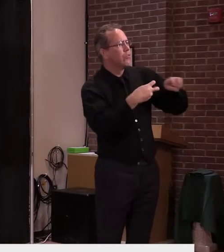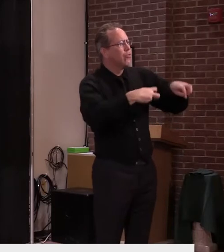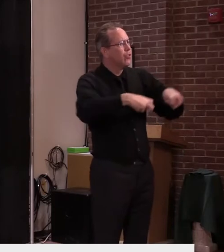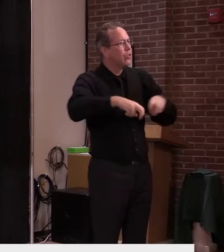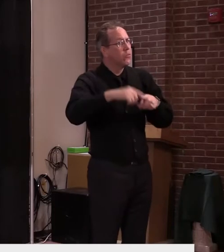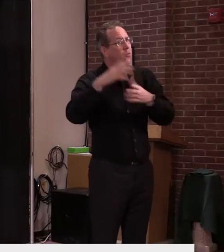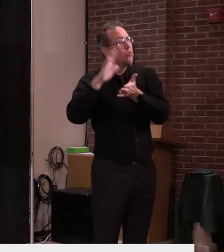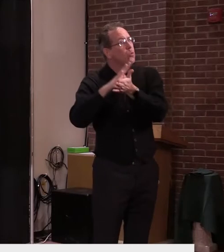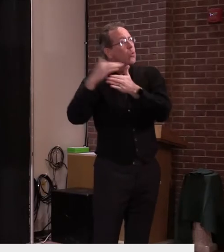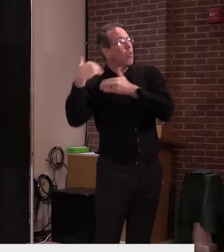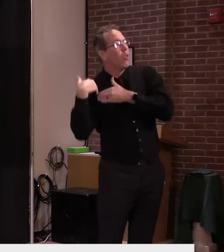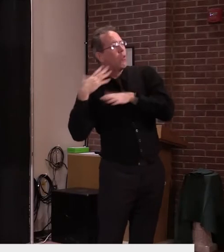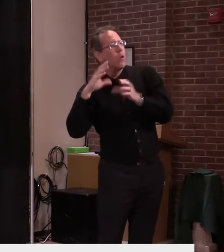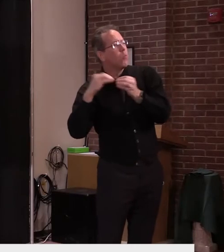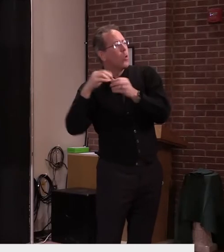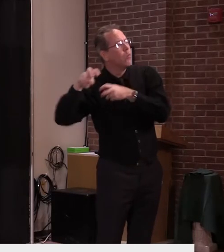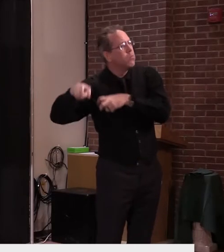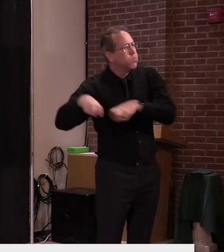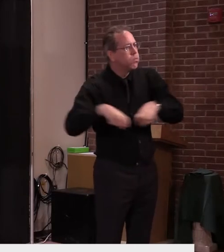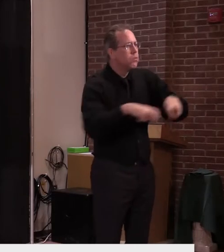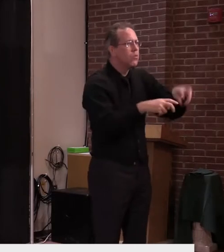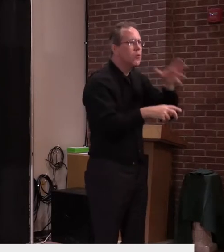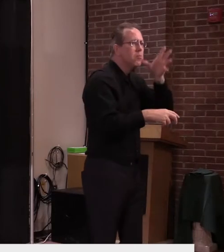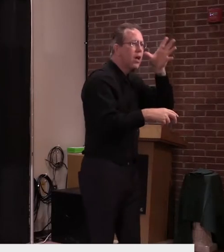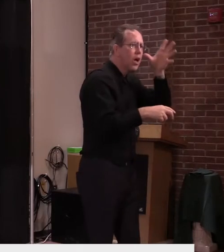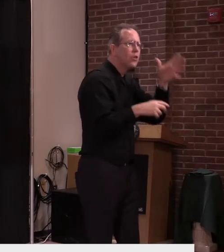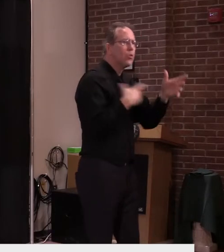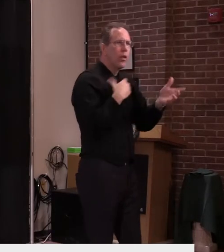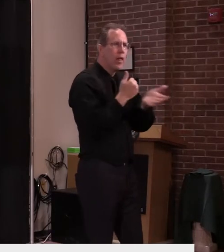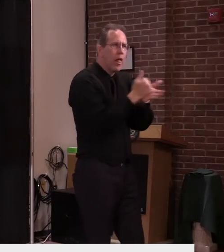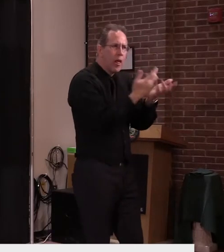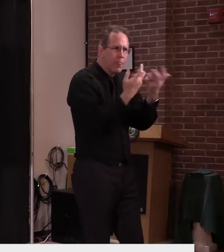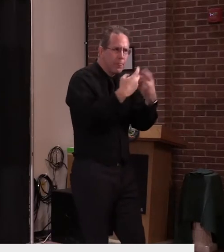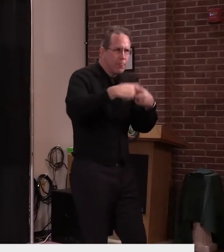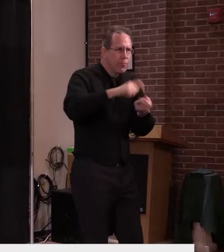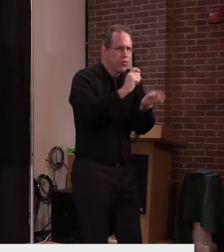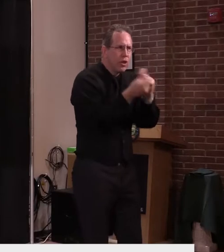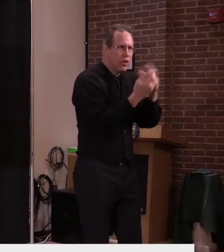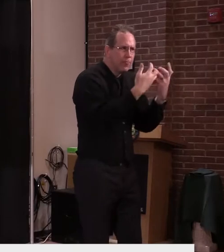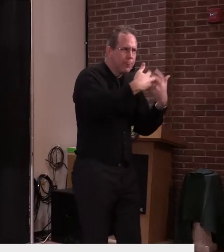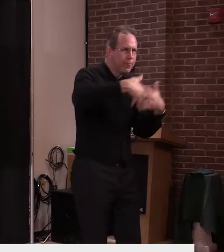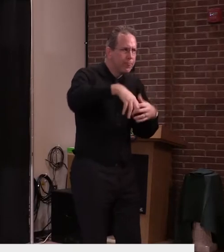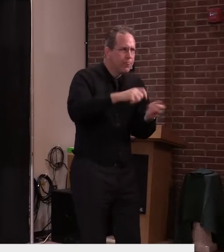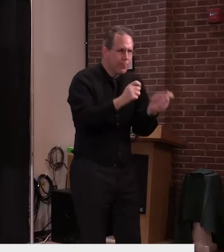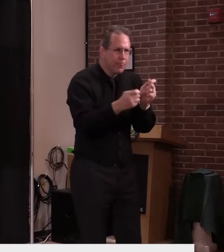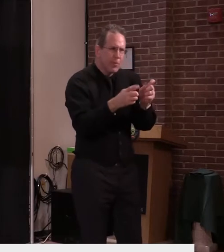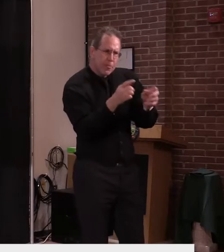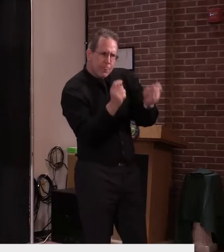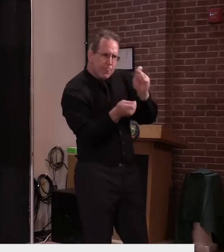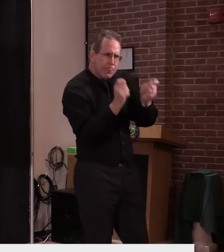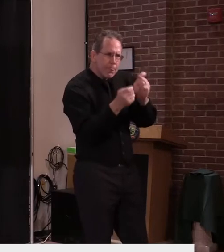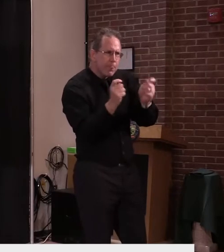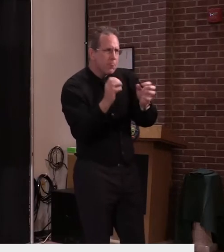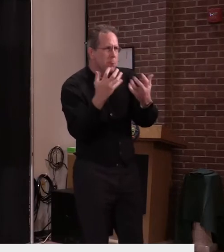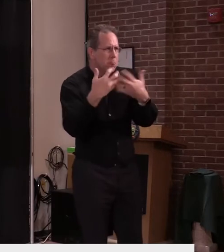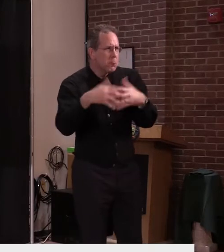successful. I do appreciate everyone's patience as we work through these moments and the details of implementing the new